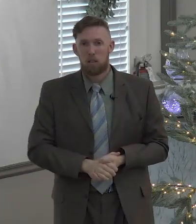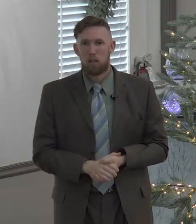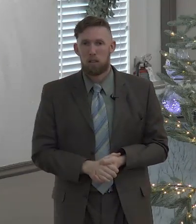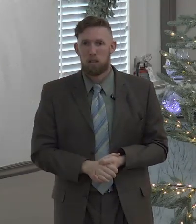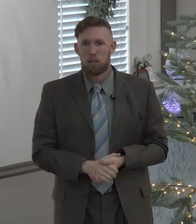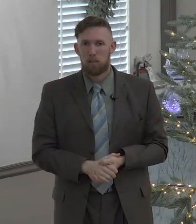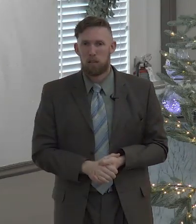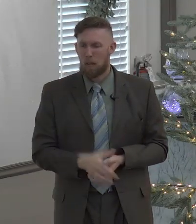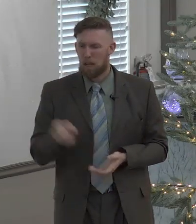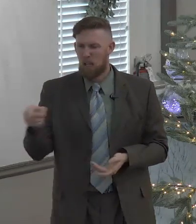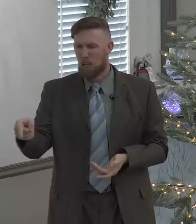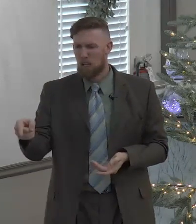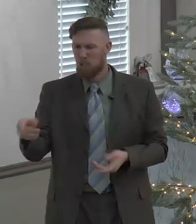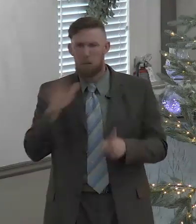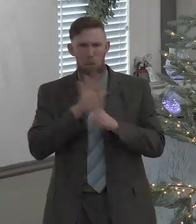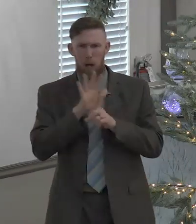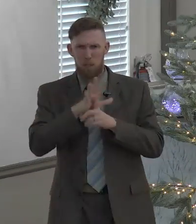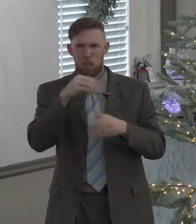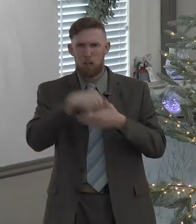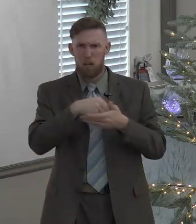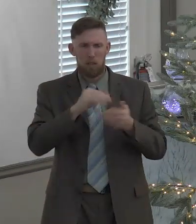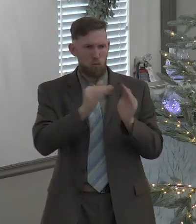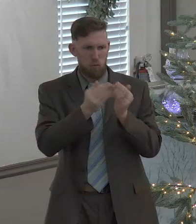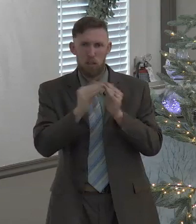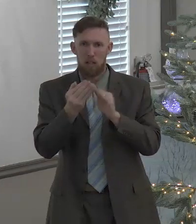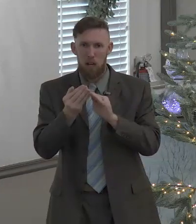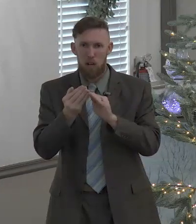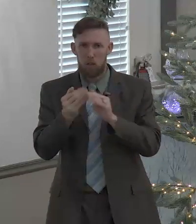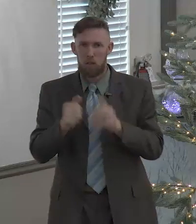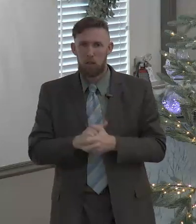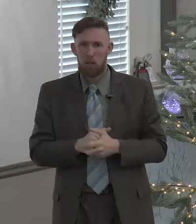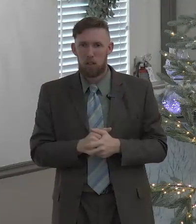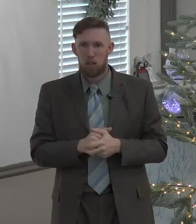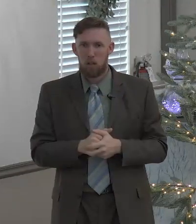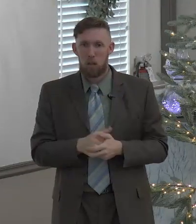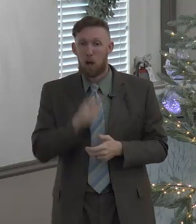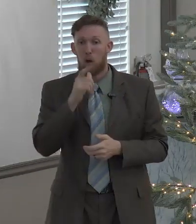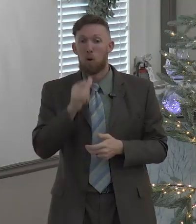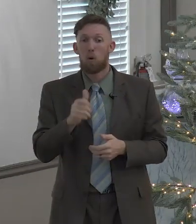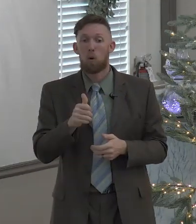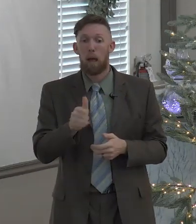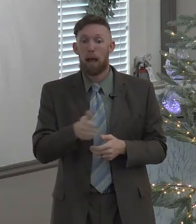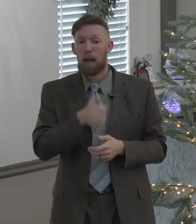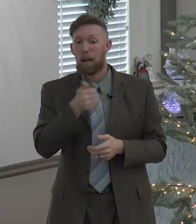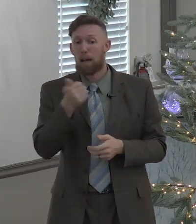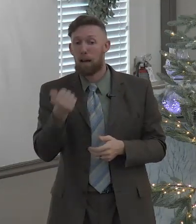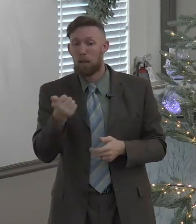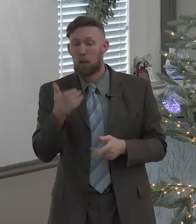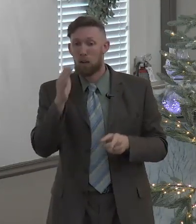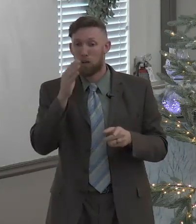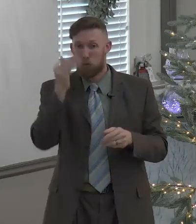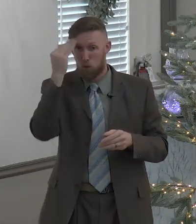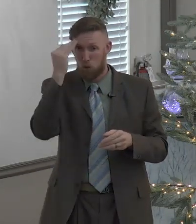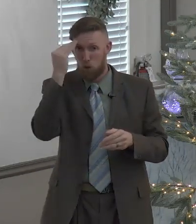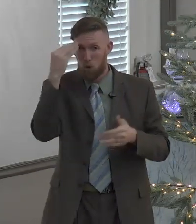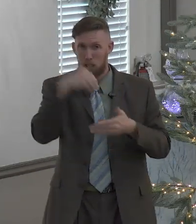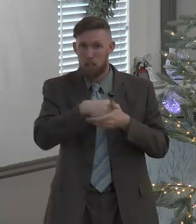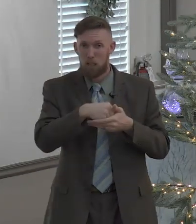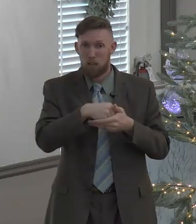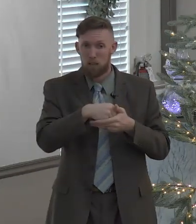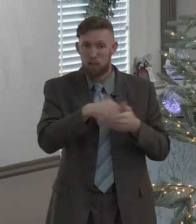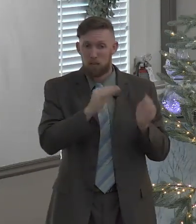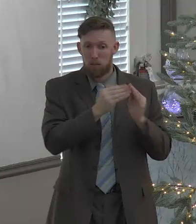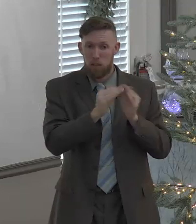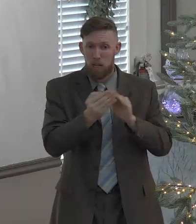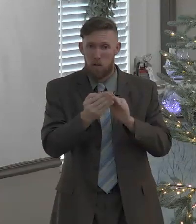woman. And let me tell you why. First of all, Jairus is well known in the community. But guess who